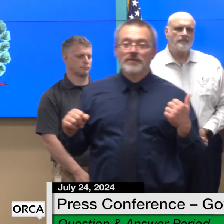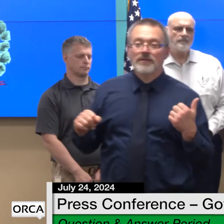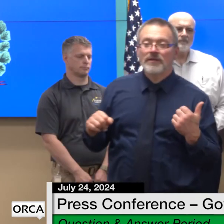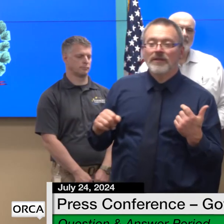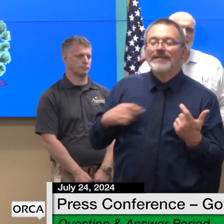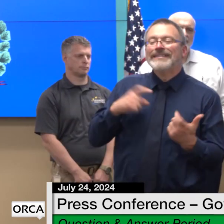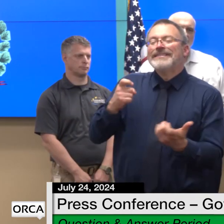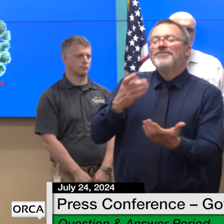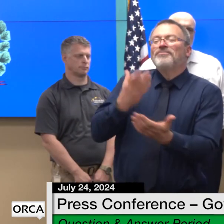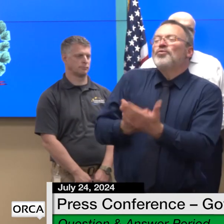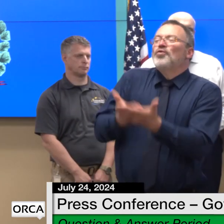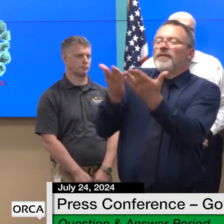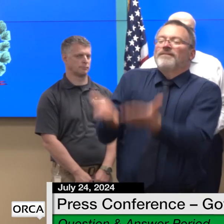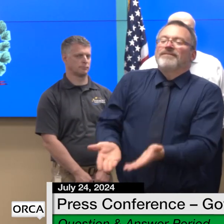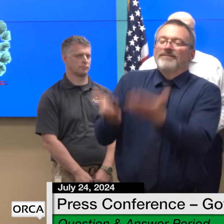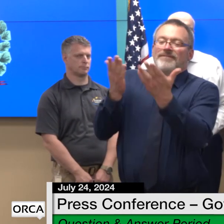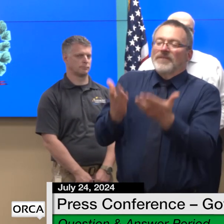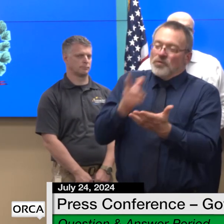and